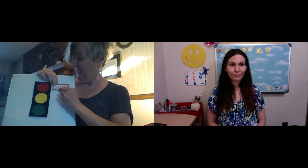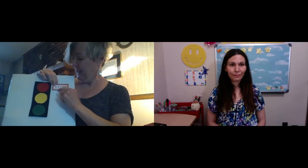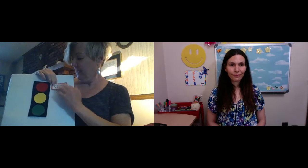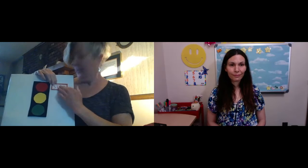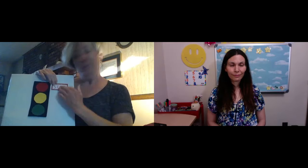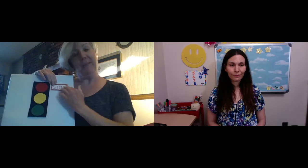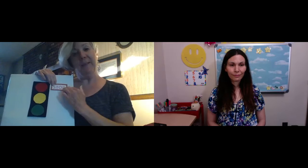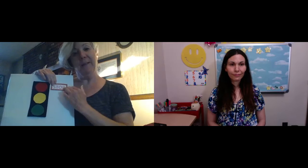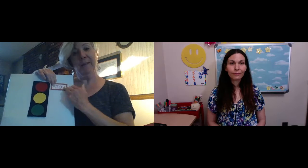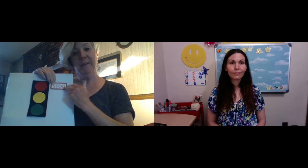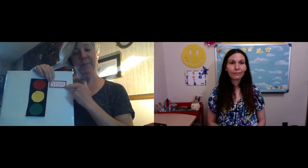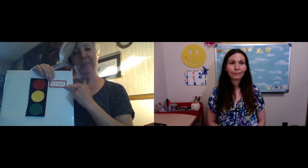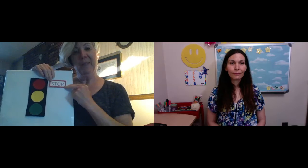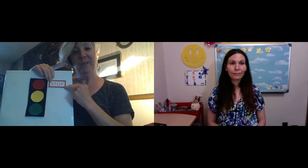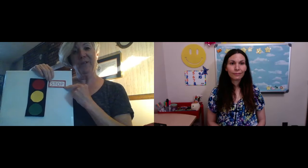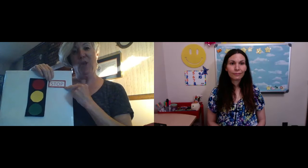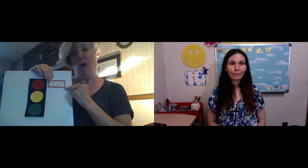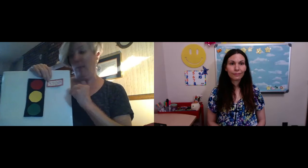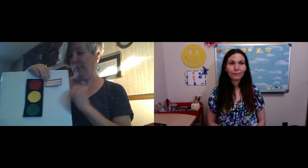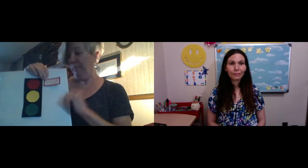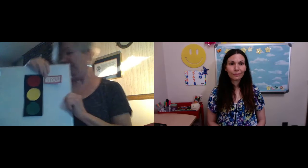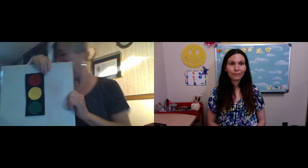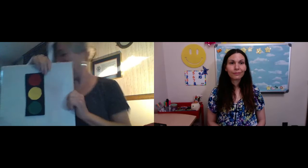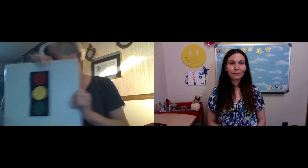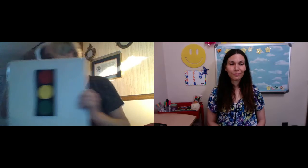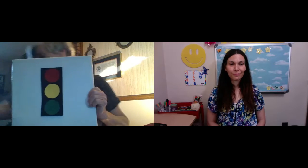red means stop.